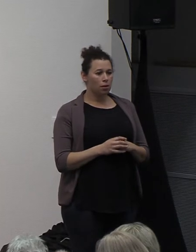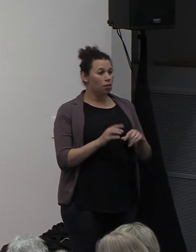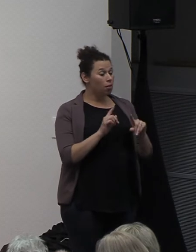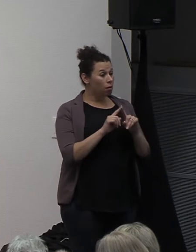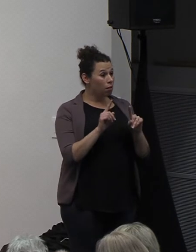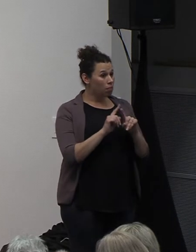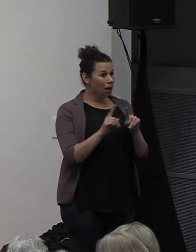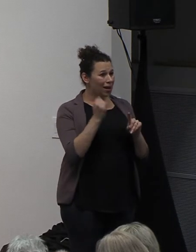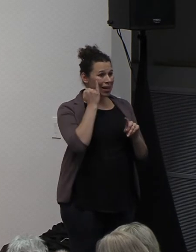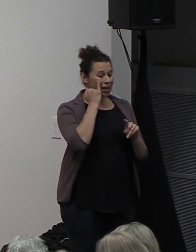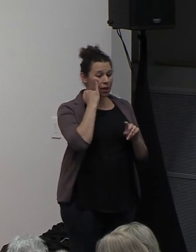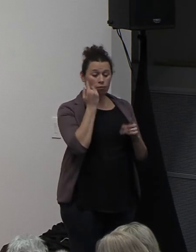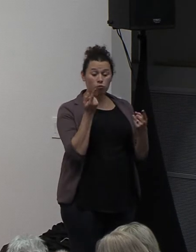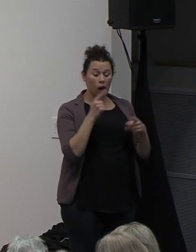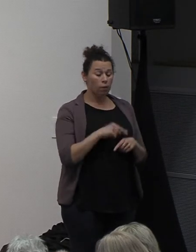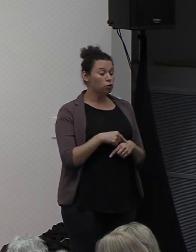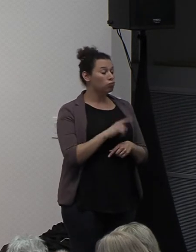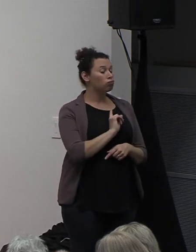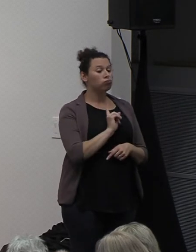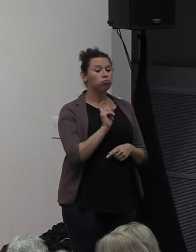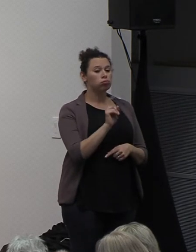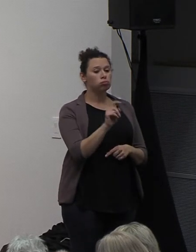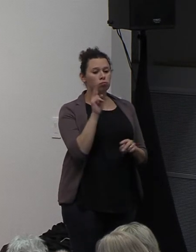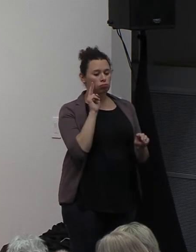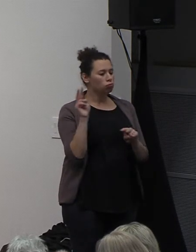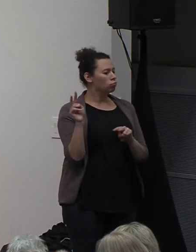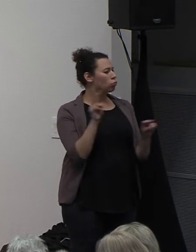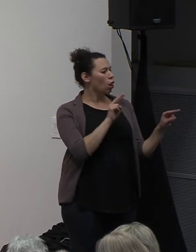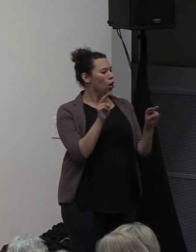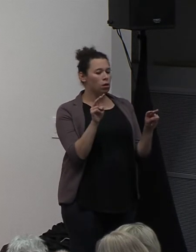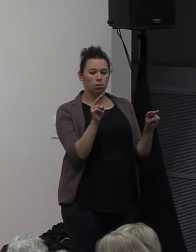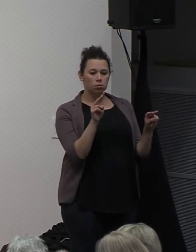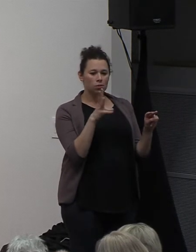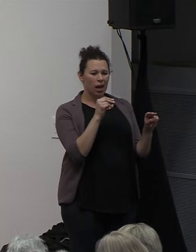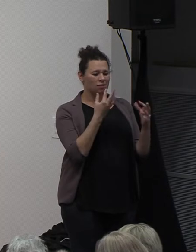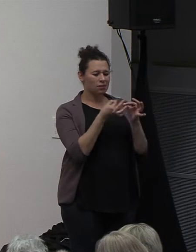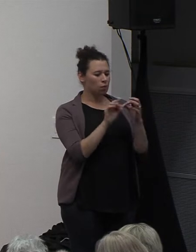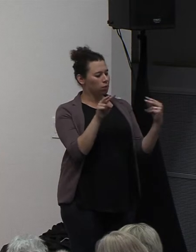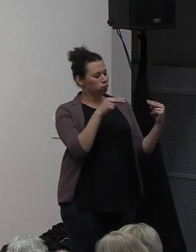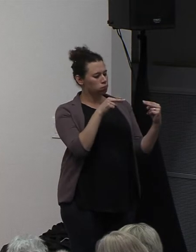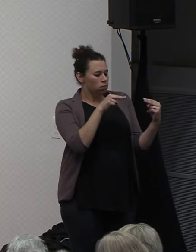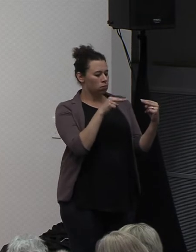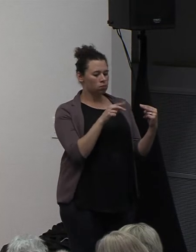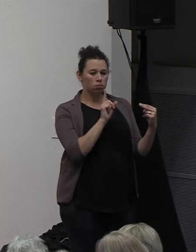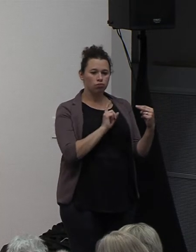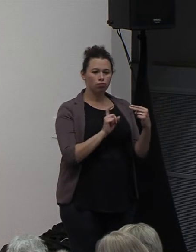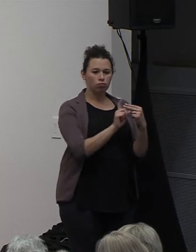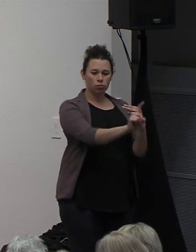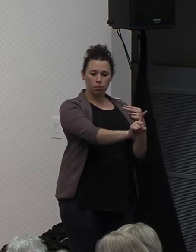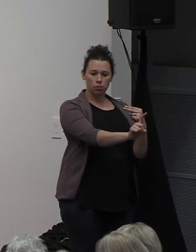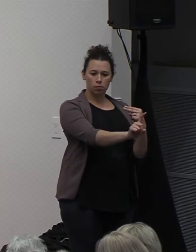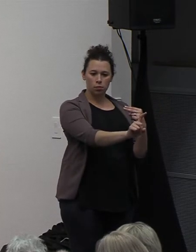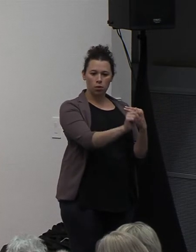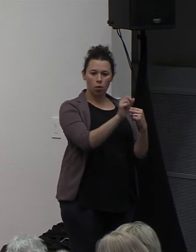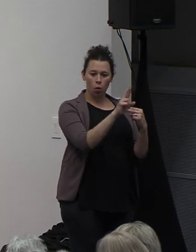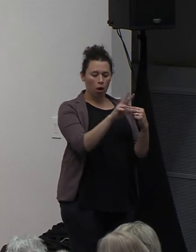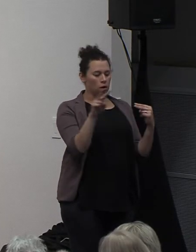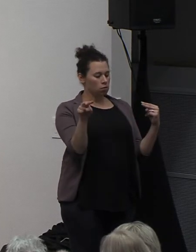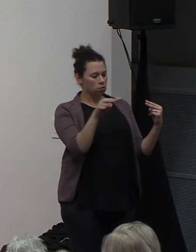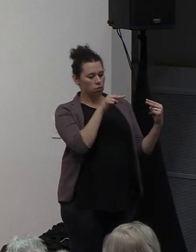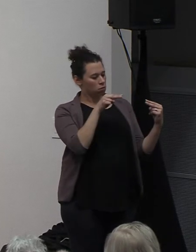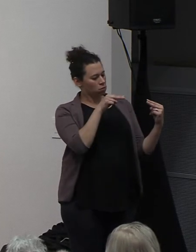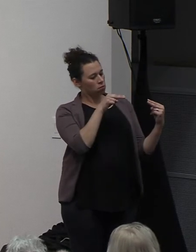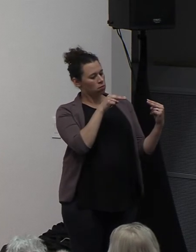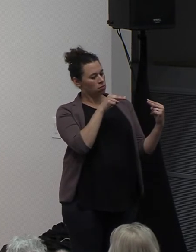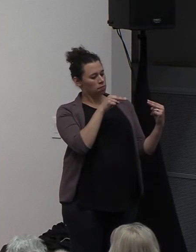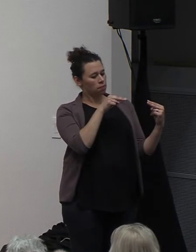stop, look back, and accept the invitation? Or does the passerby continue on their way as if